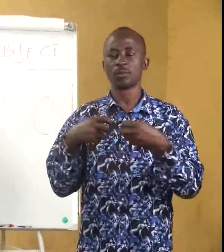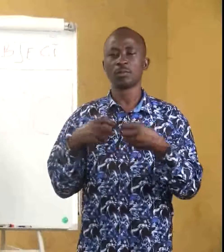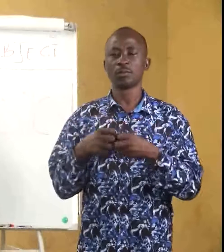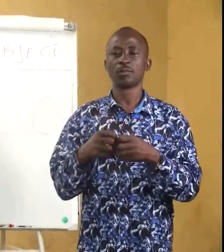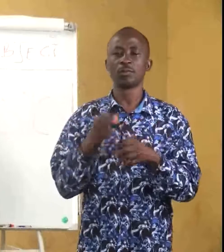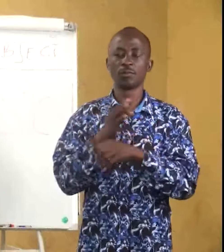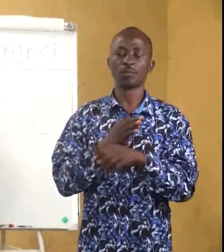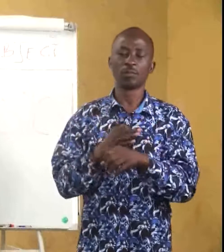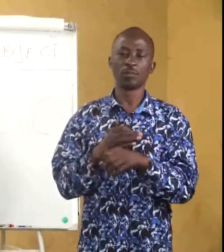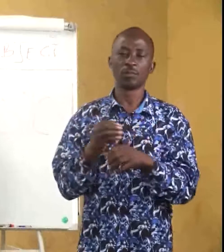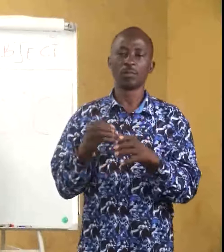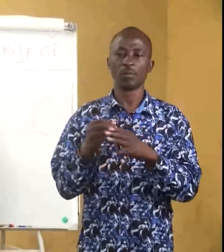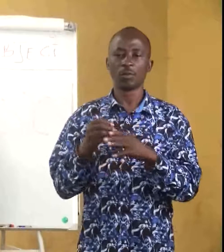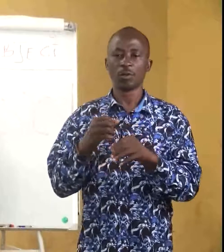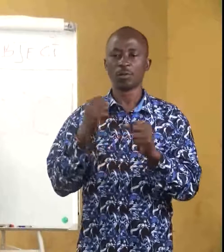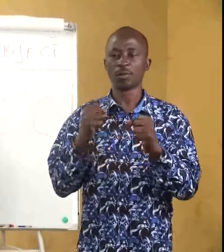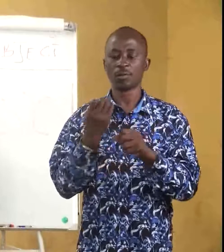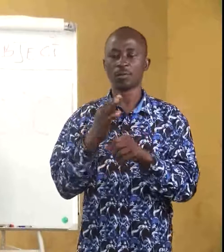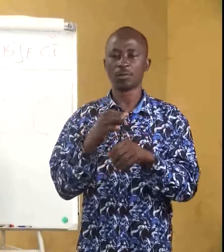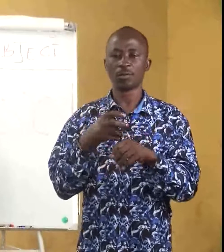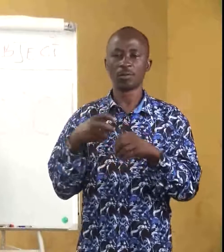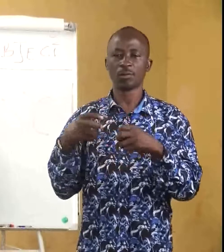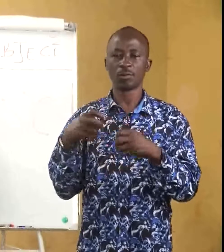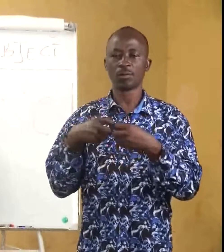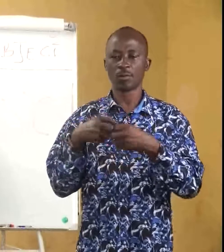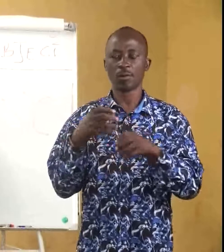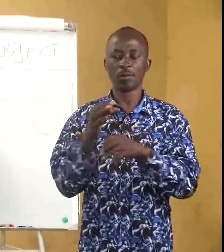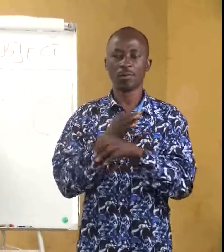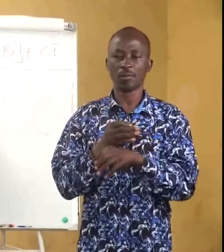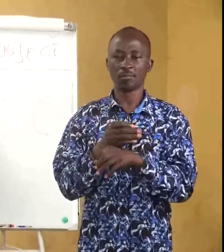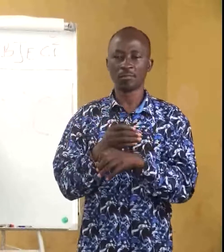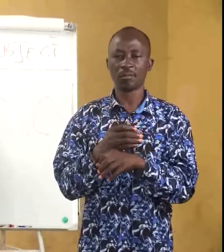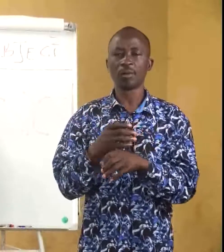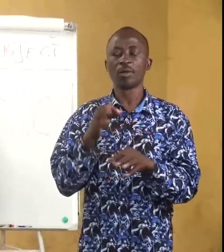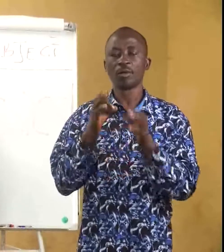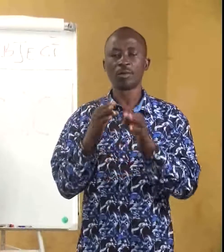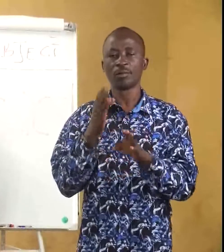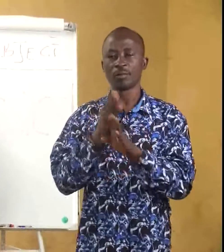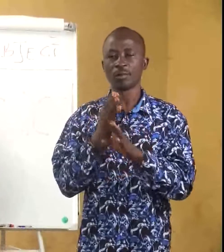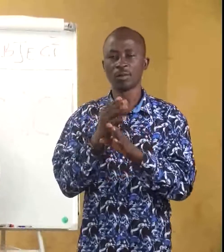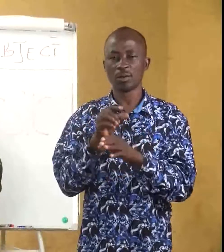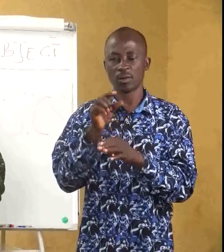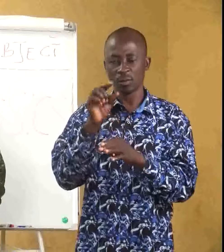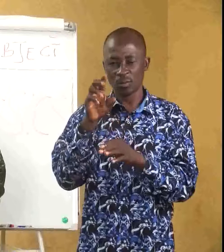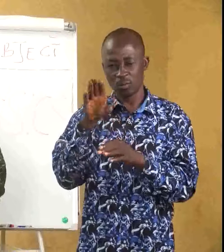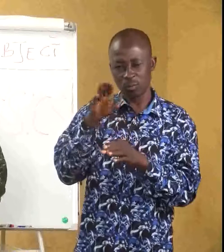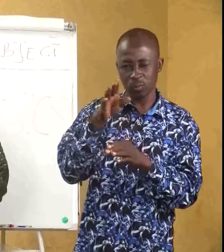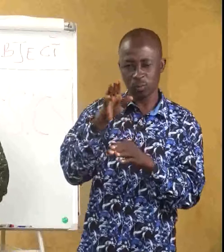strength of an electric field. We say if the lines are so dense, then it shows that the